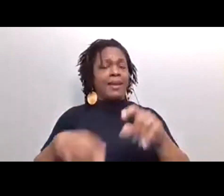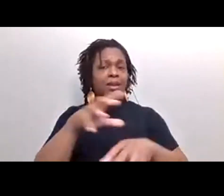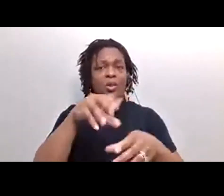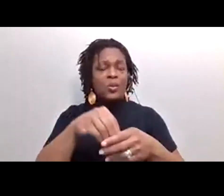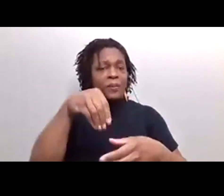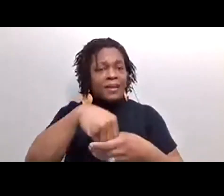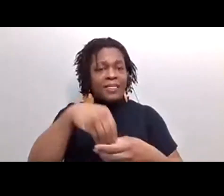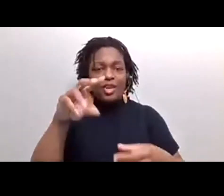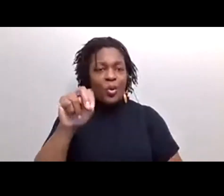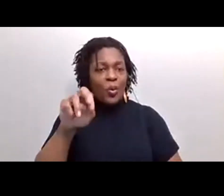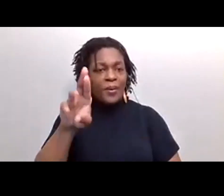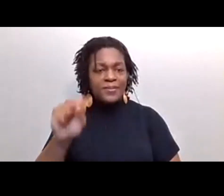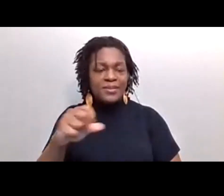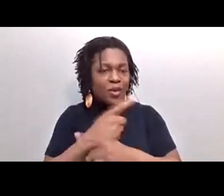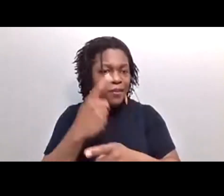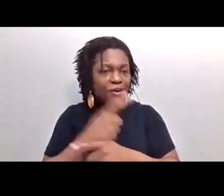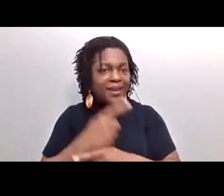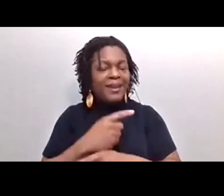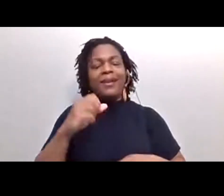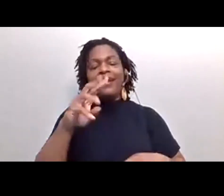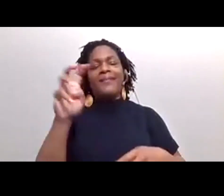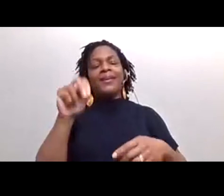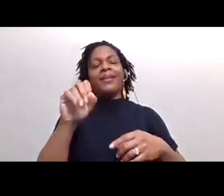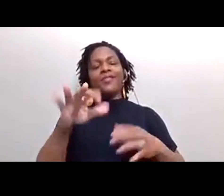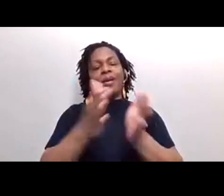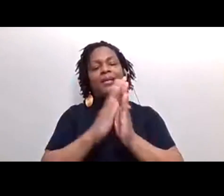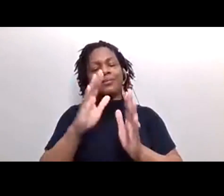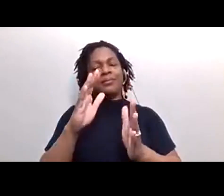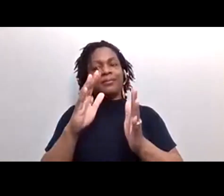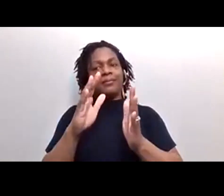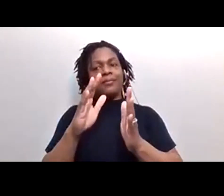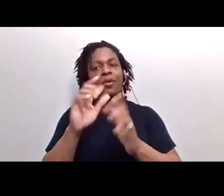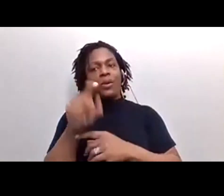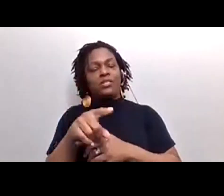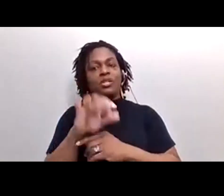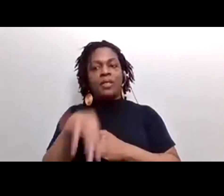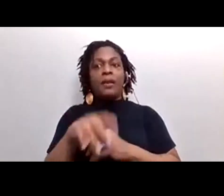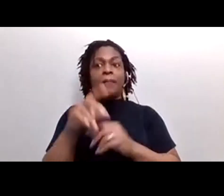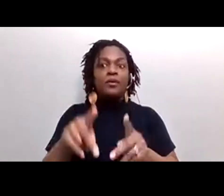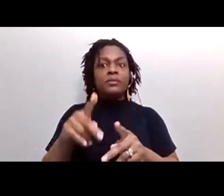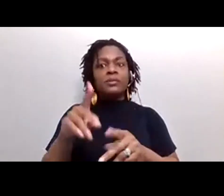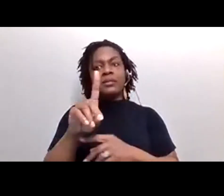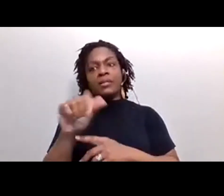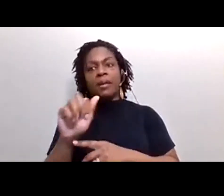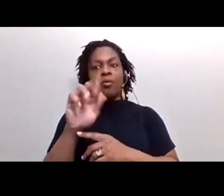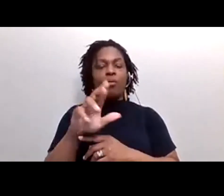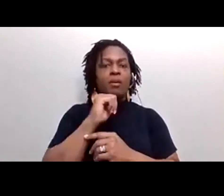in the norms properly. Even if you ask the question whether the person is disabled or not,